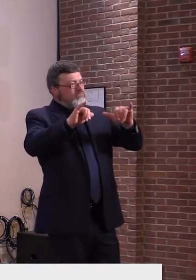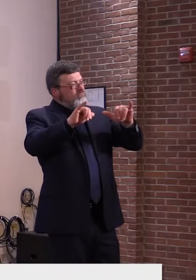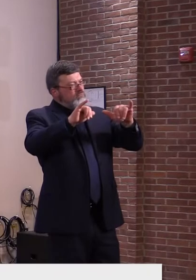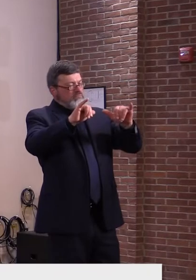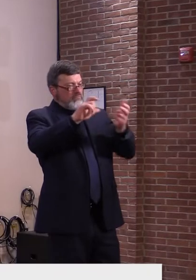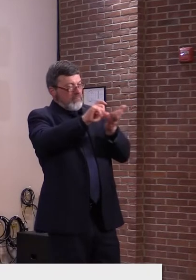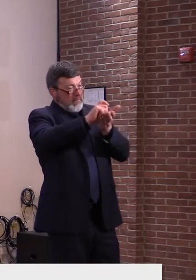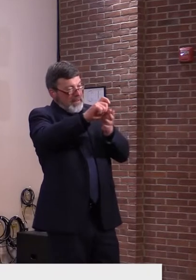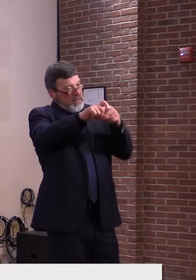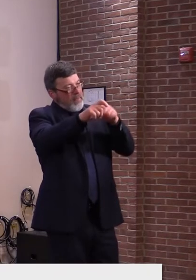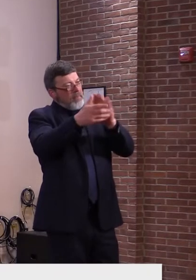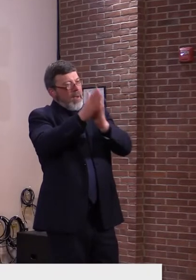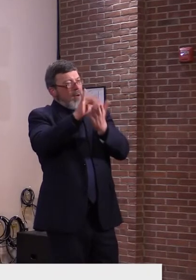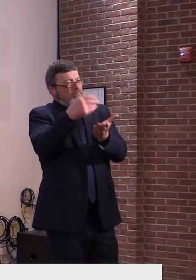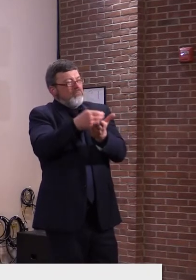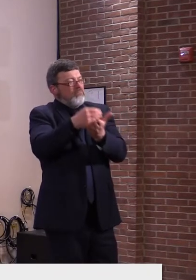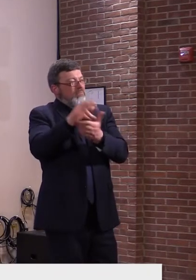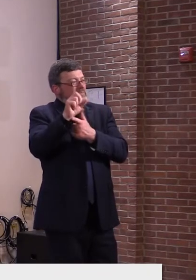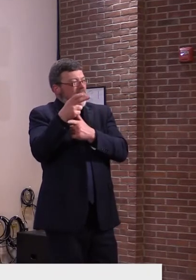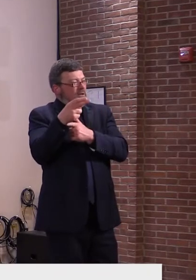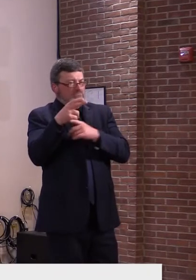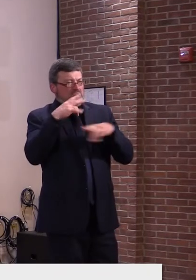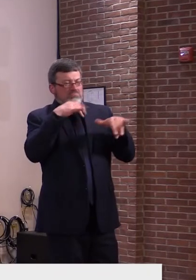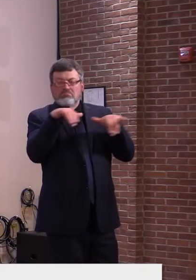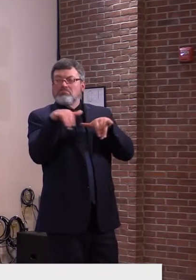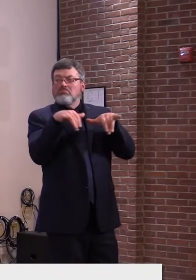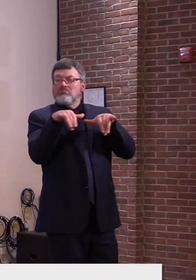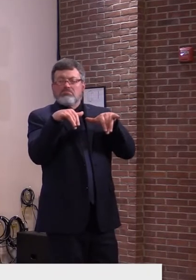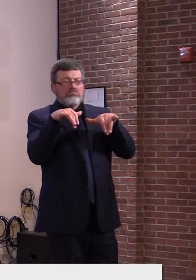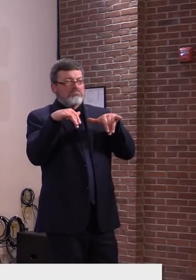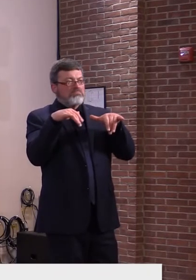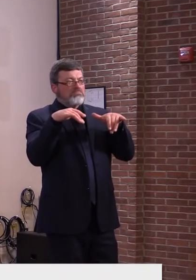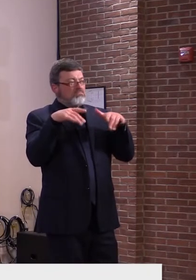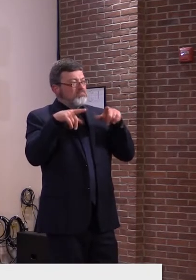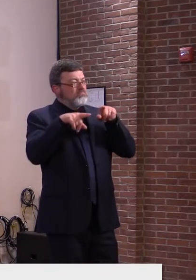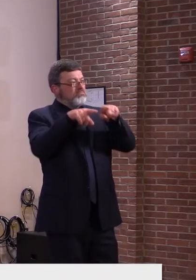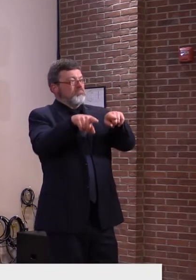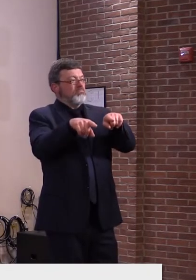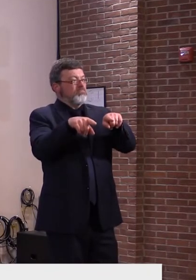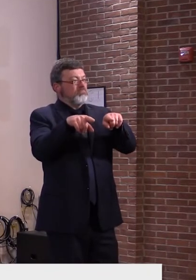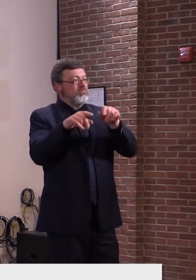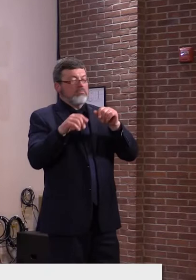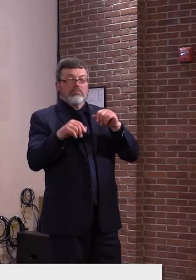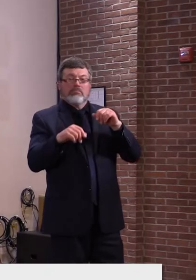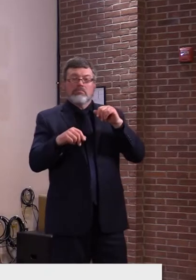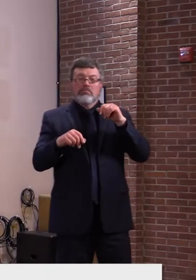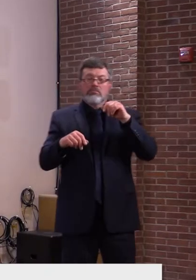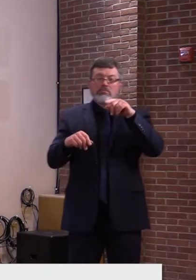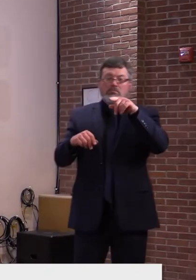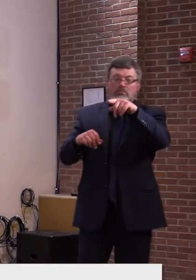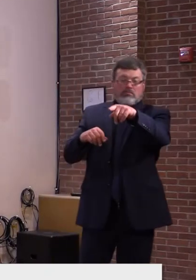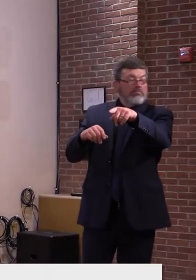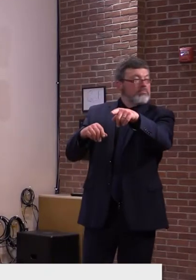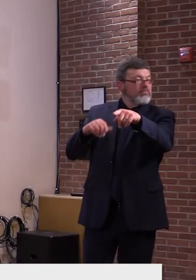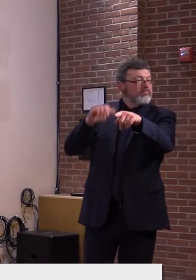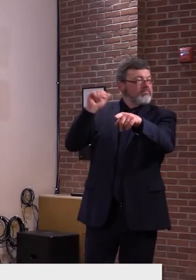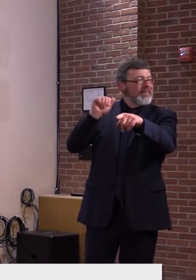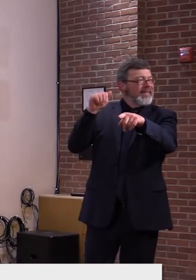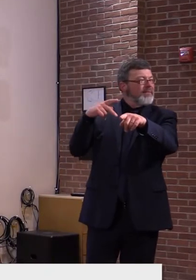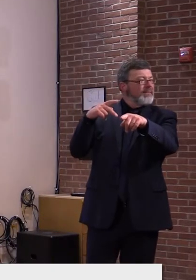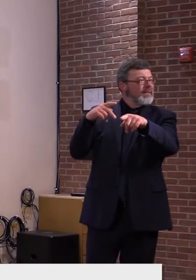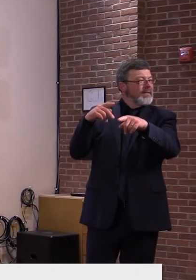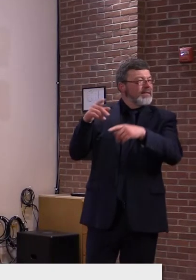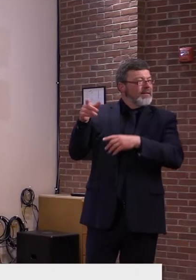system. That's the way I look at it. But this issue has been around for a long time in private employers. It seems like